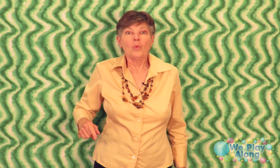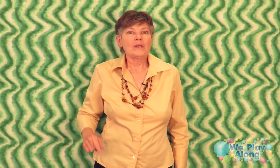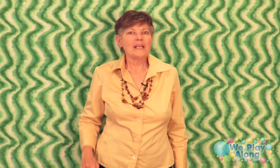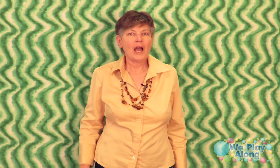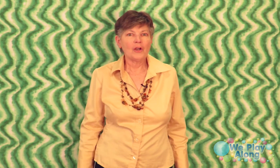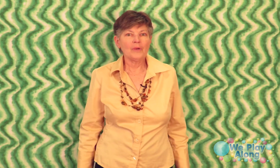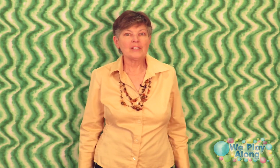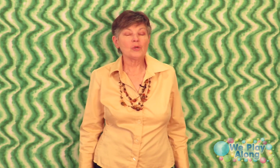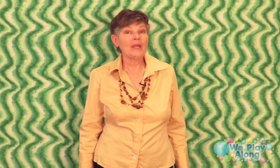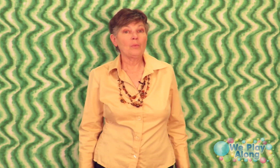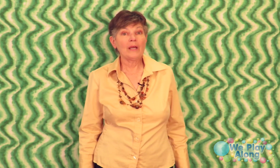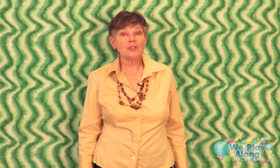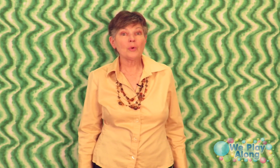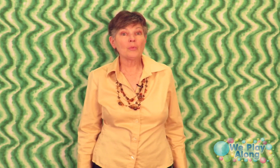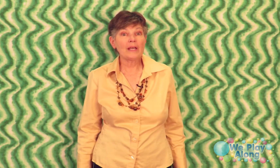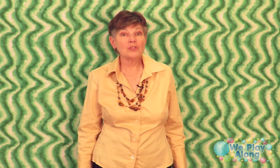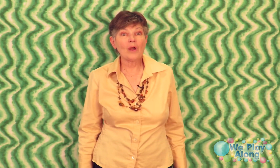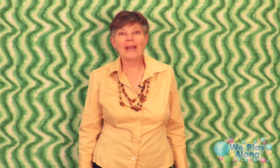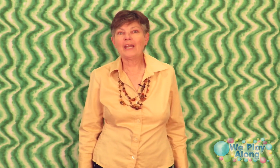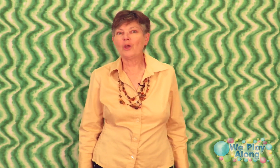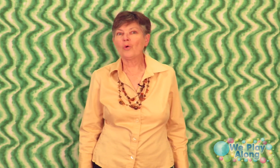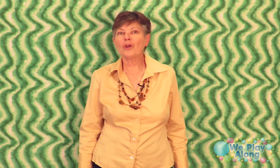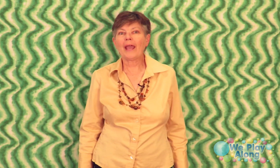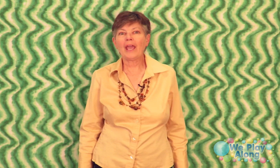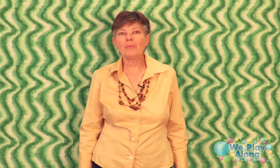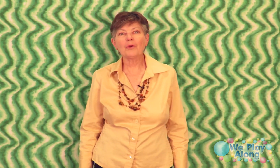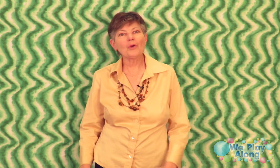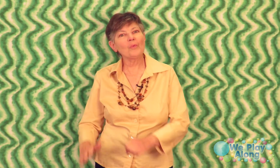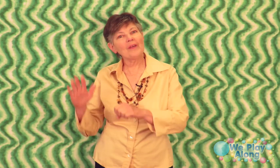Was hungry. So he went to a restaurant and he ordered a hamburger with...